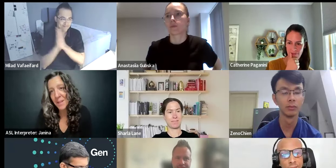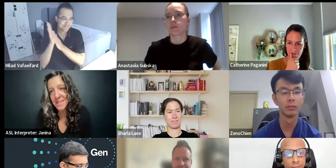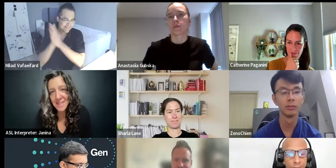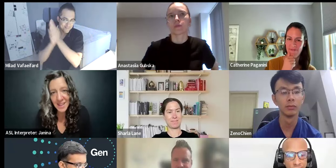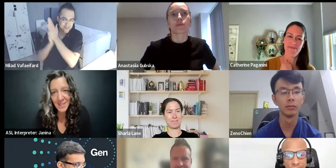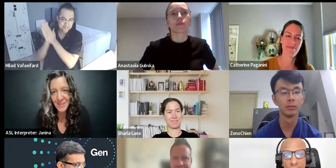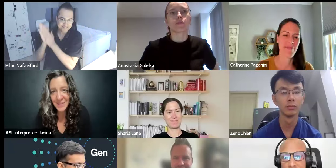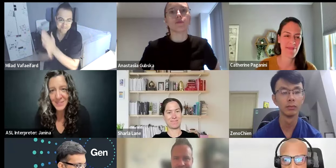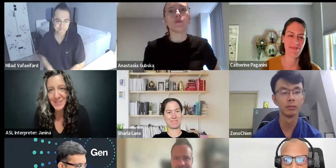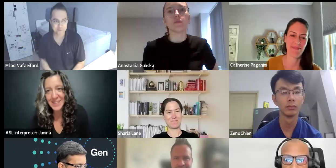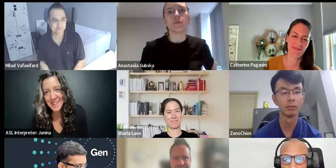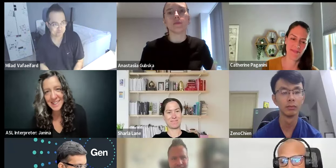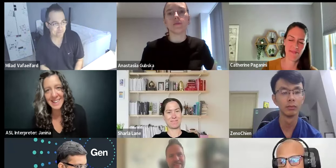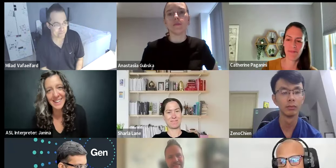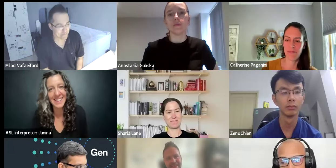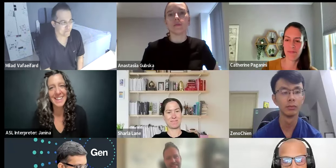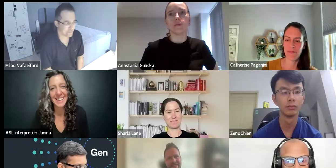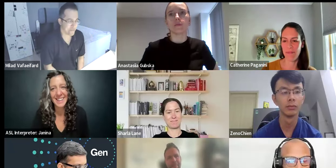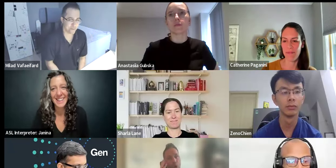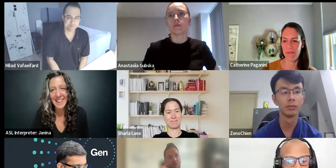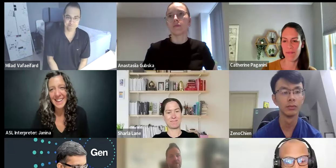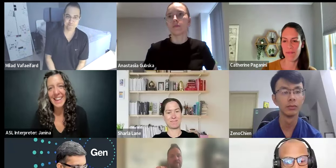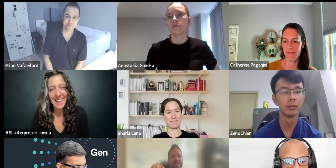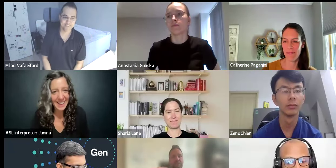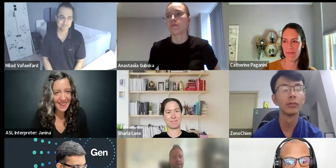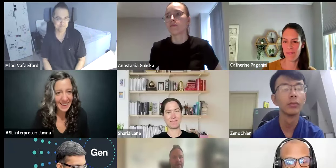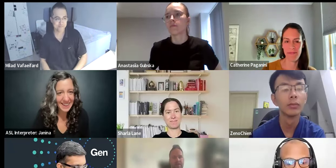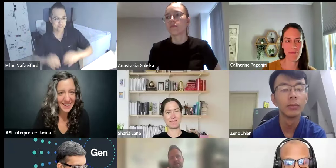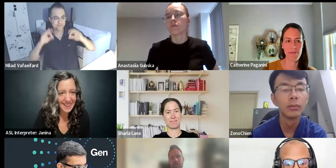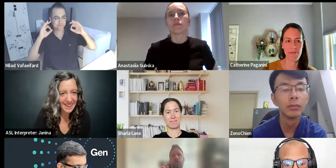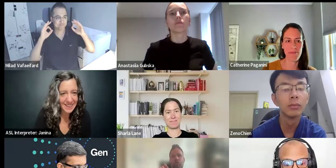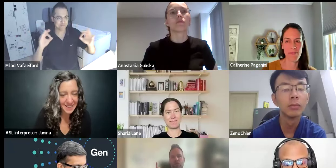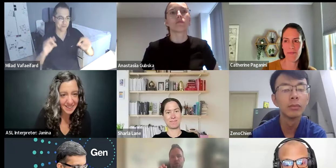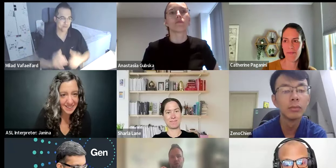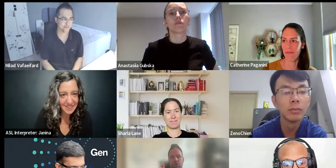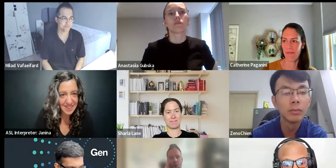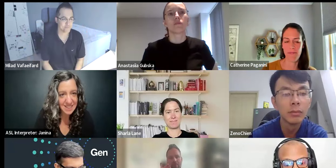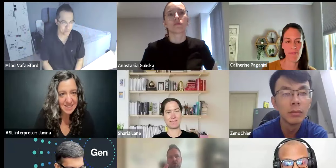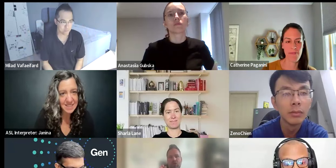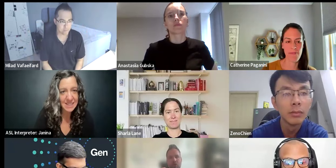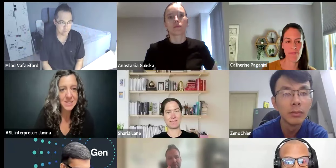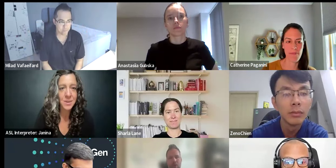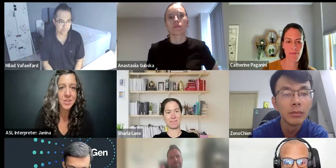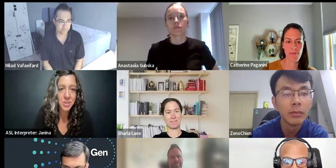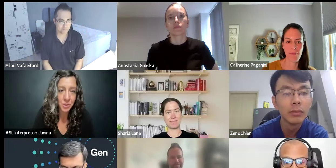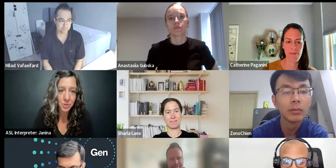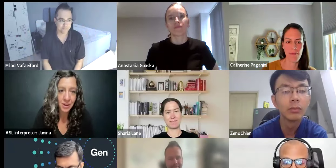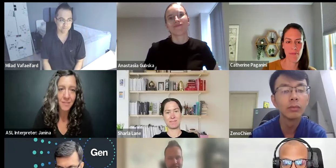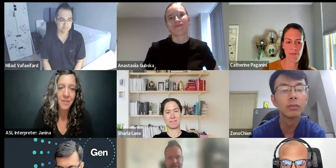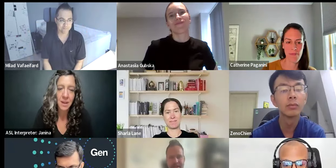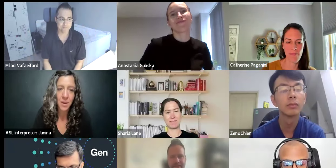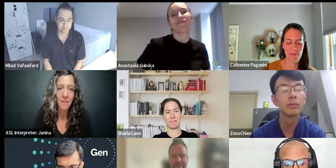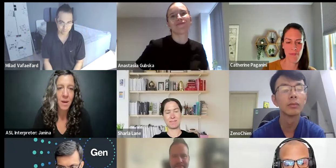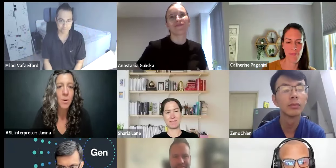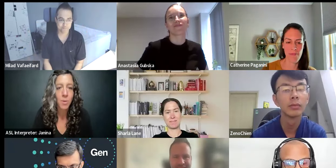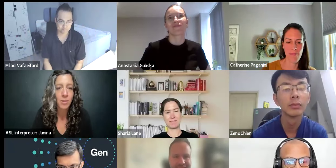Yay, Malad says, thank you. Wonderful, exciting. And Jay says, So in June,